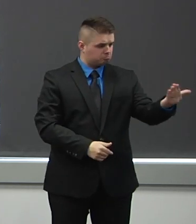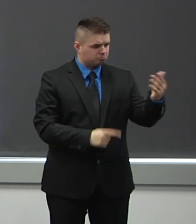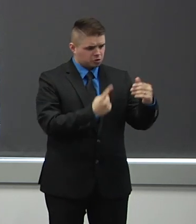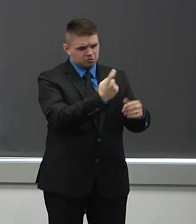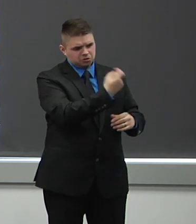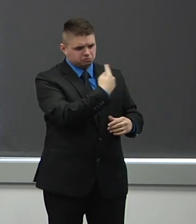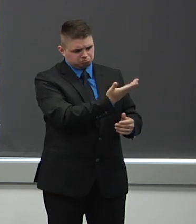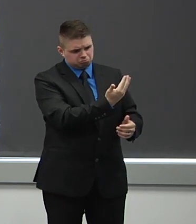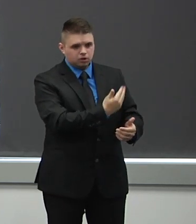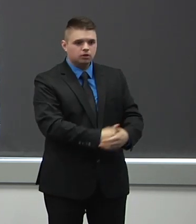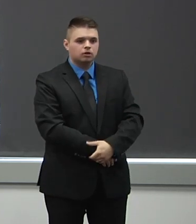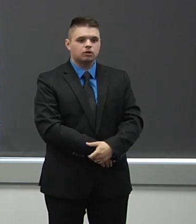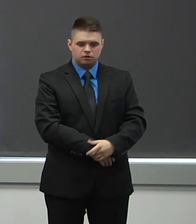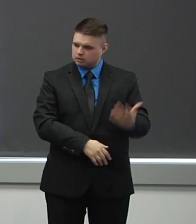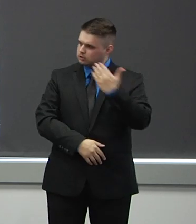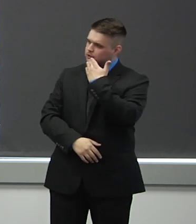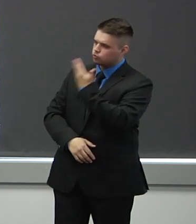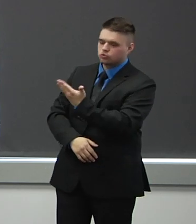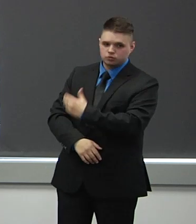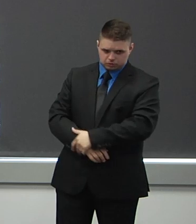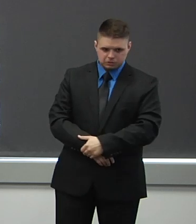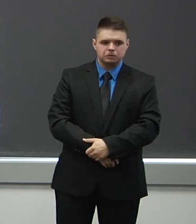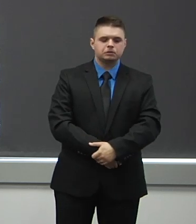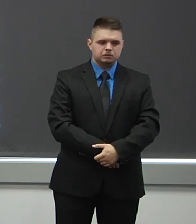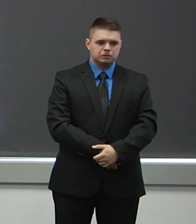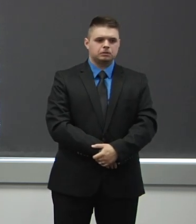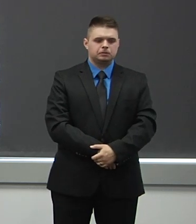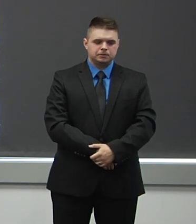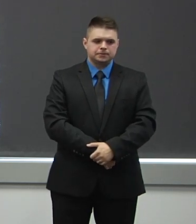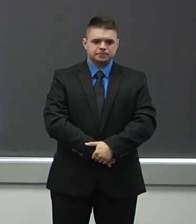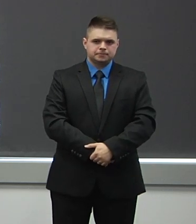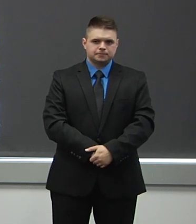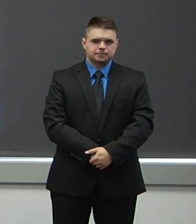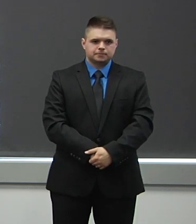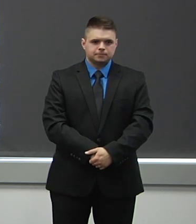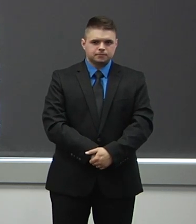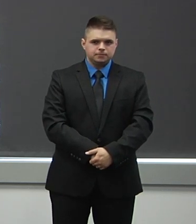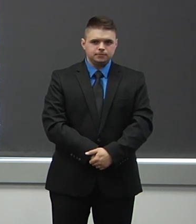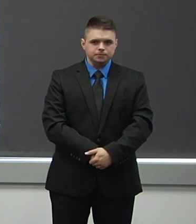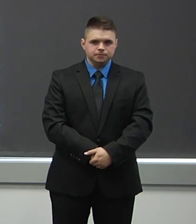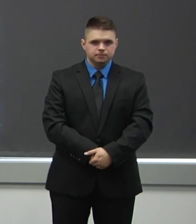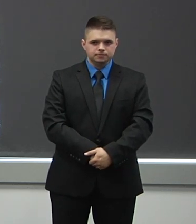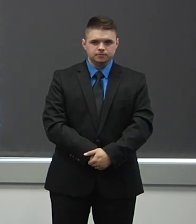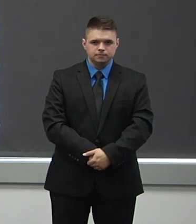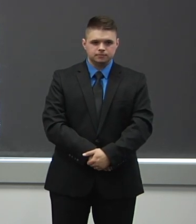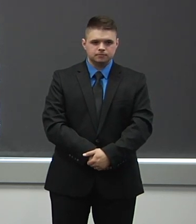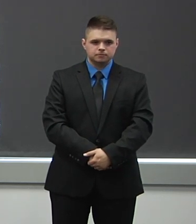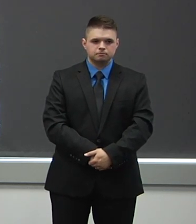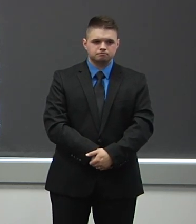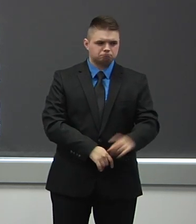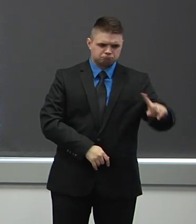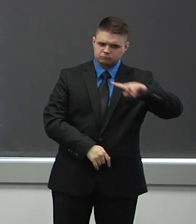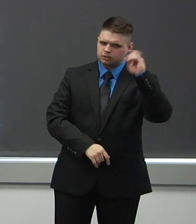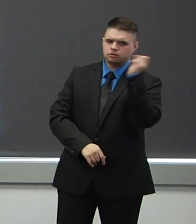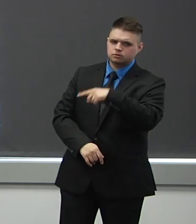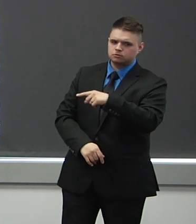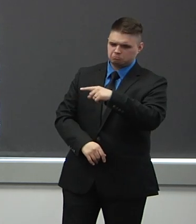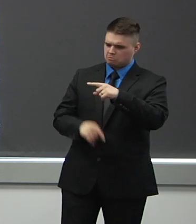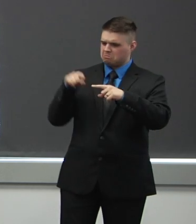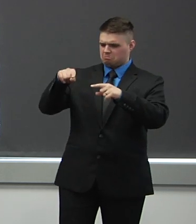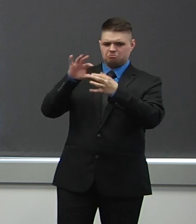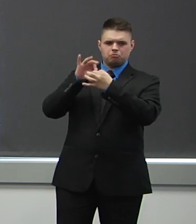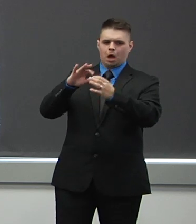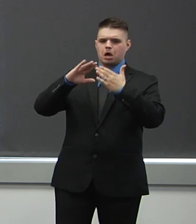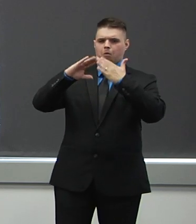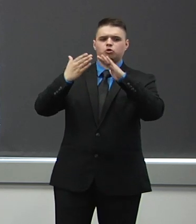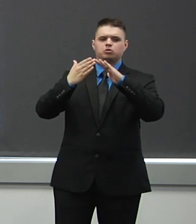Thank you. Arturo Sarmiento from KTUP Radio Poder. So my question is, in our communities, we have immigrant